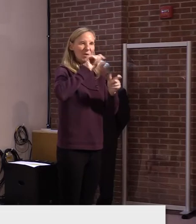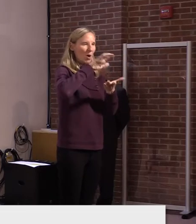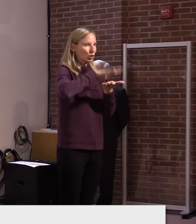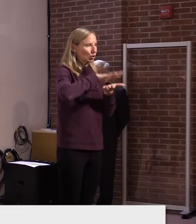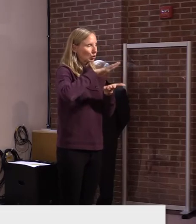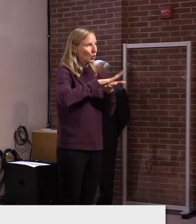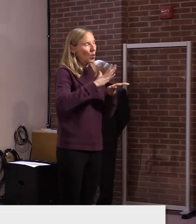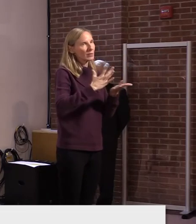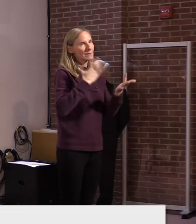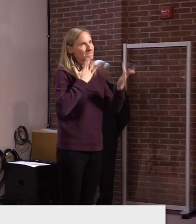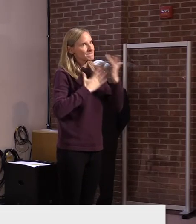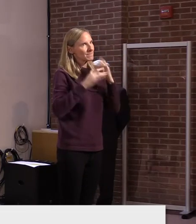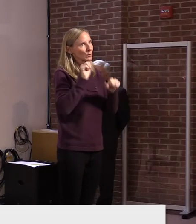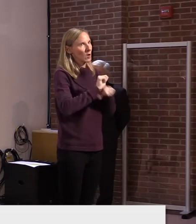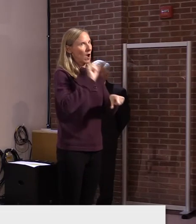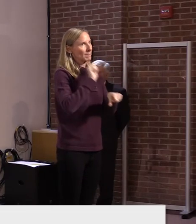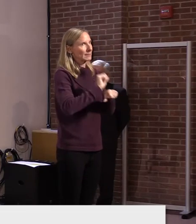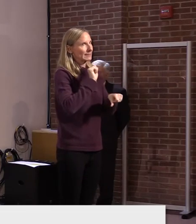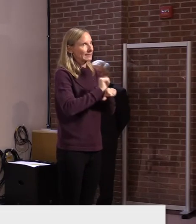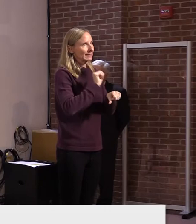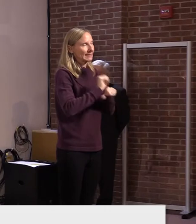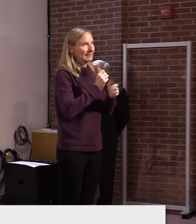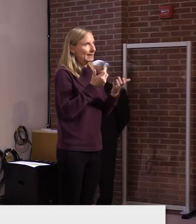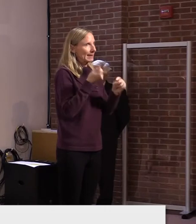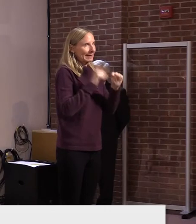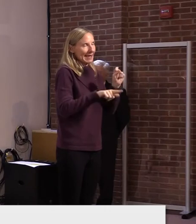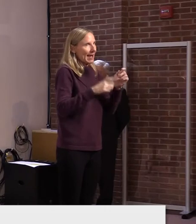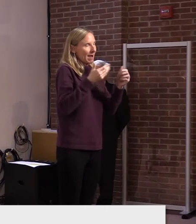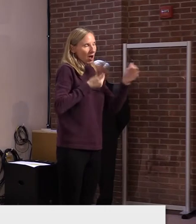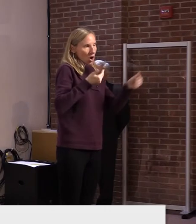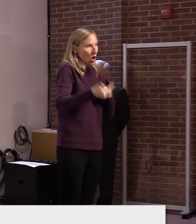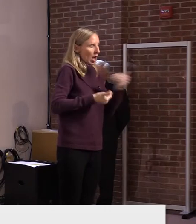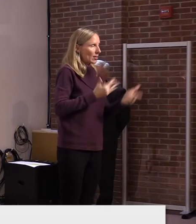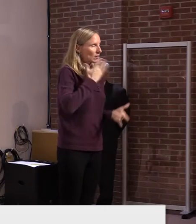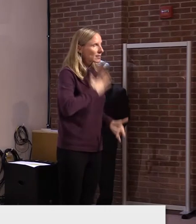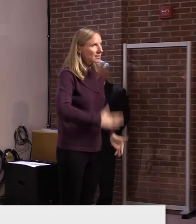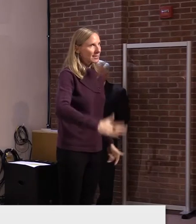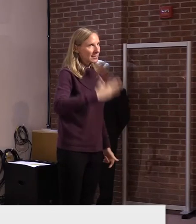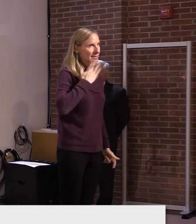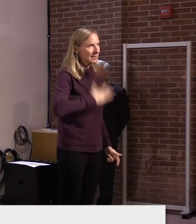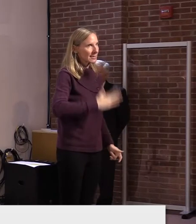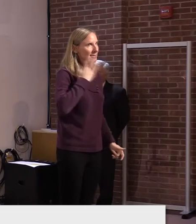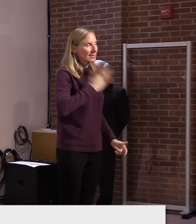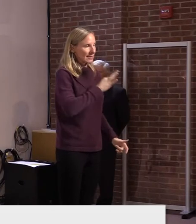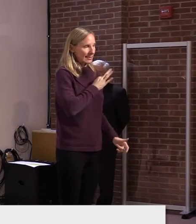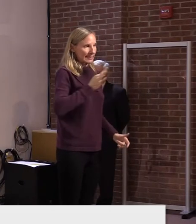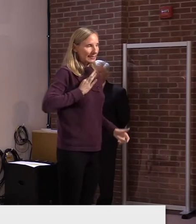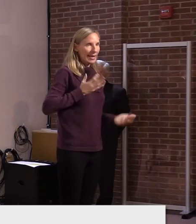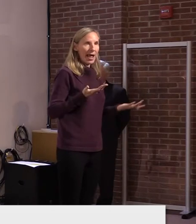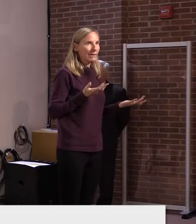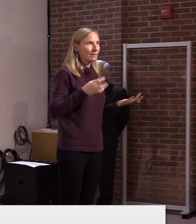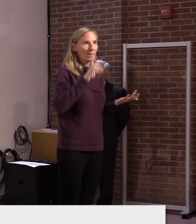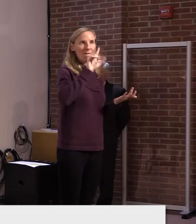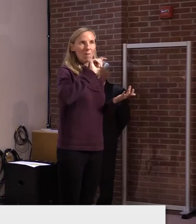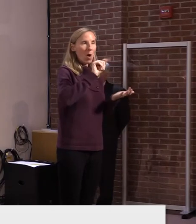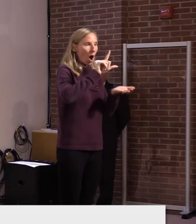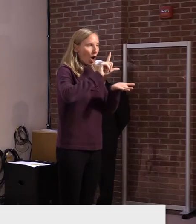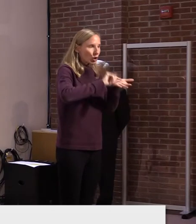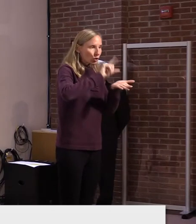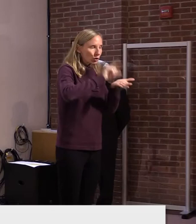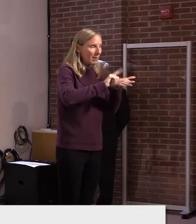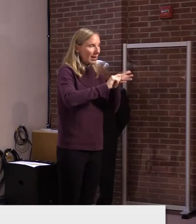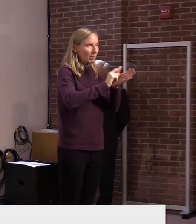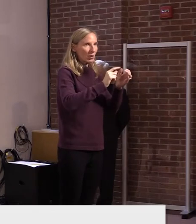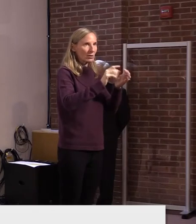fill a lot of vacant jobs. I mean, have you personally noticed, I mean, Vermont newspapers have display ads for